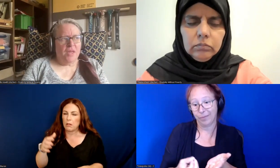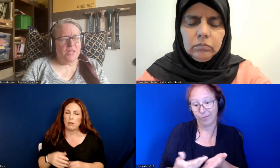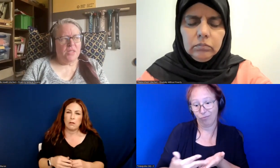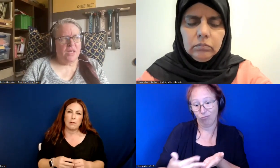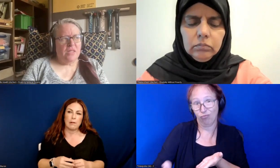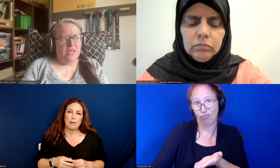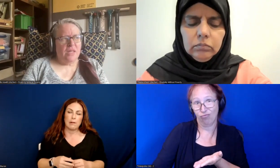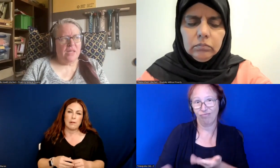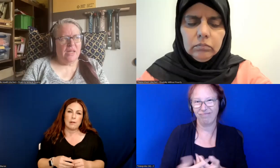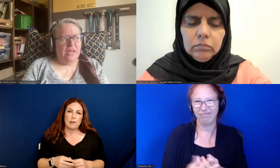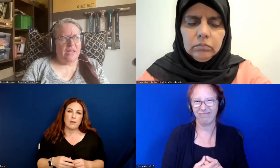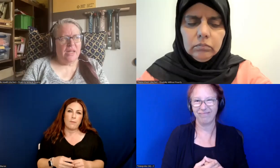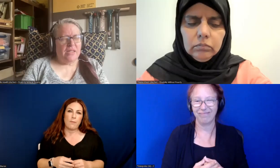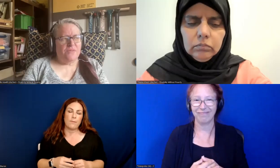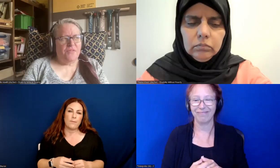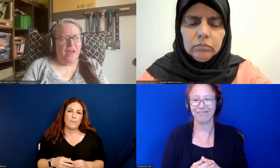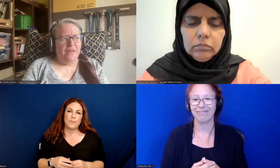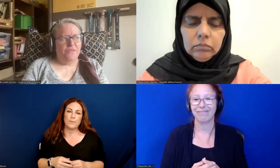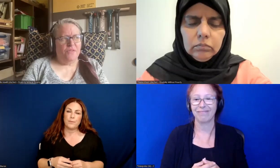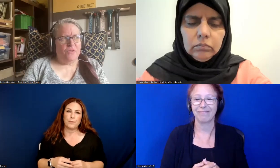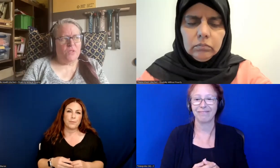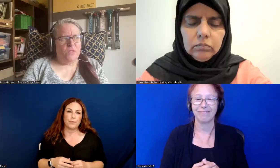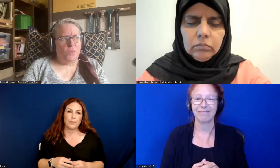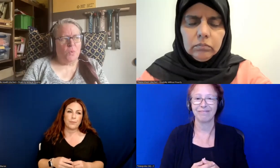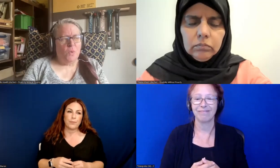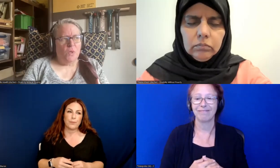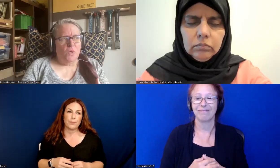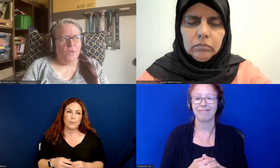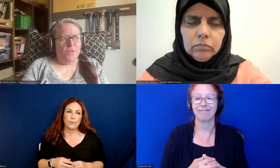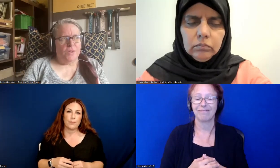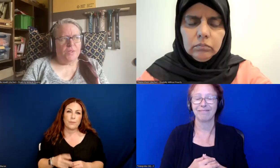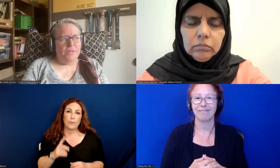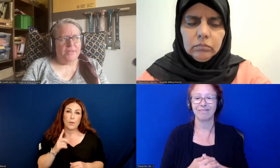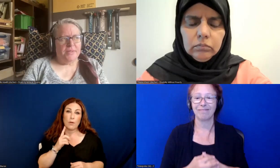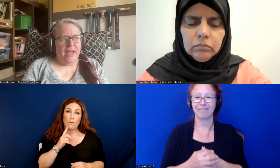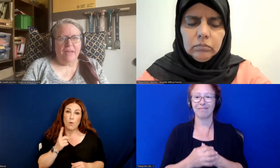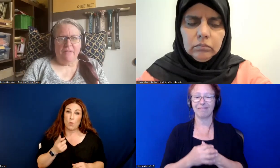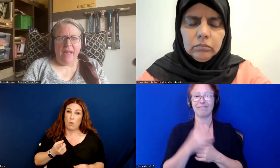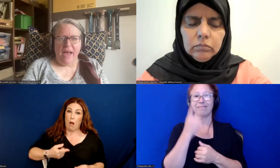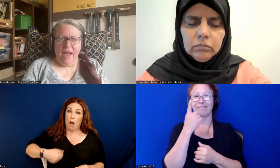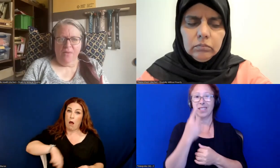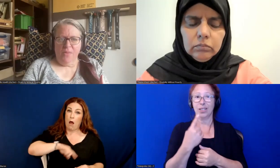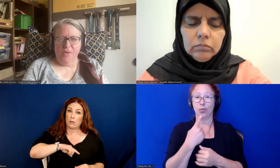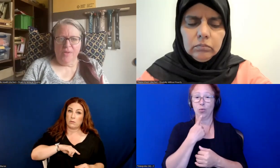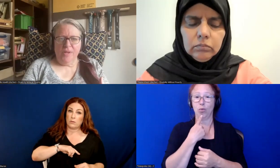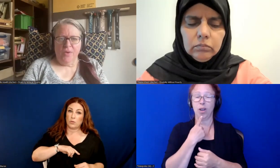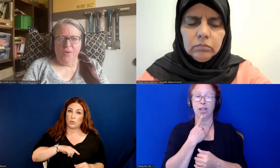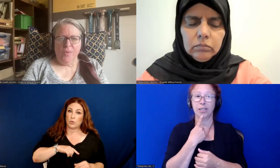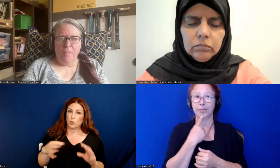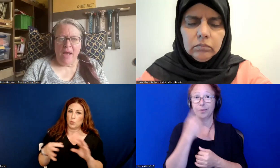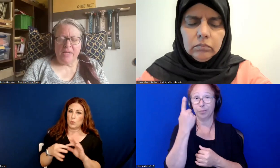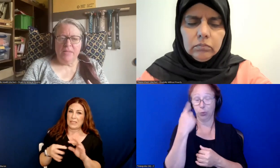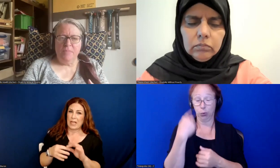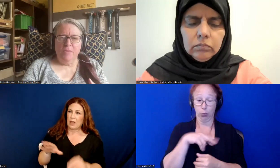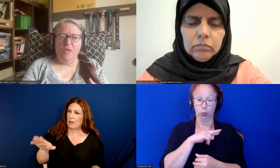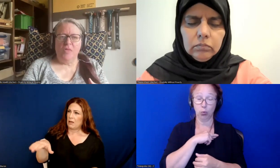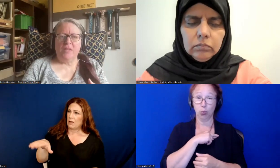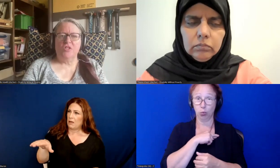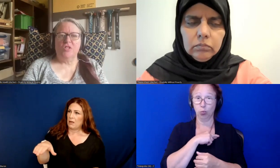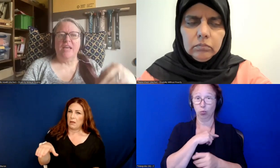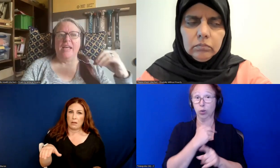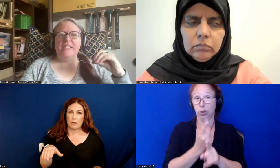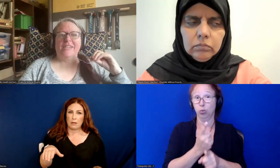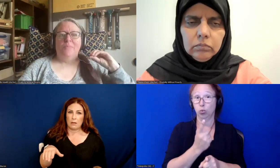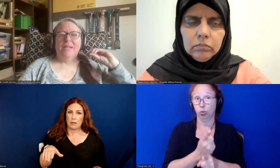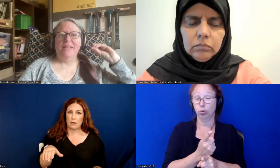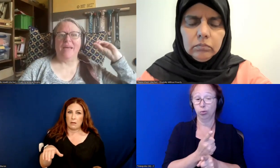I think it's fair for us to say right out that the maximum that